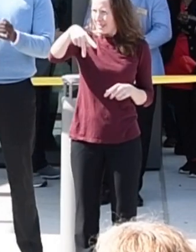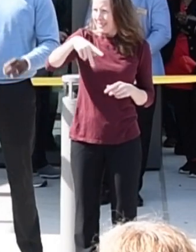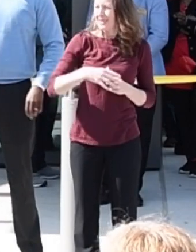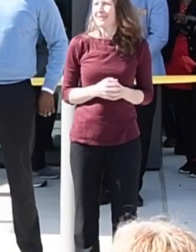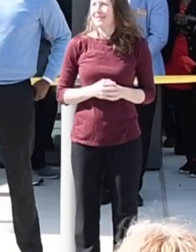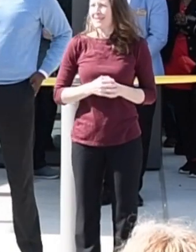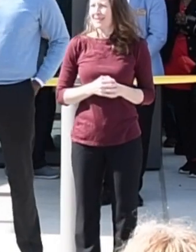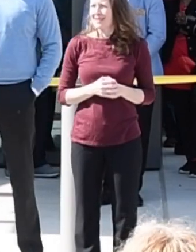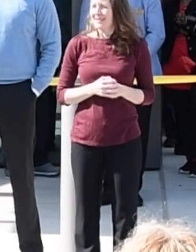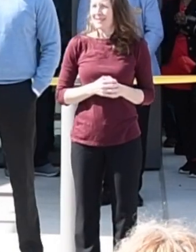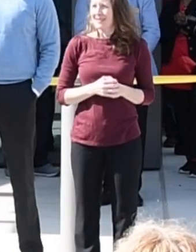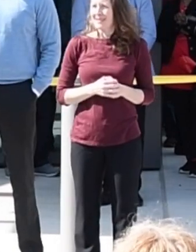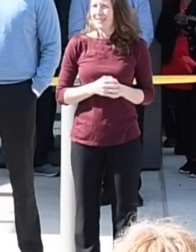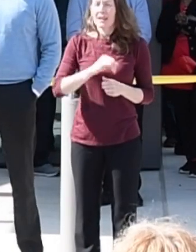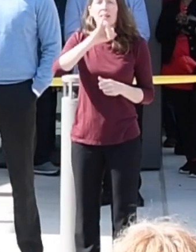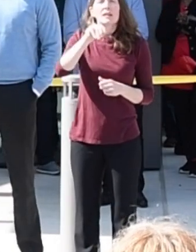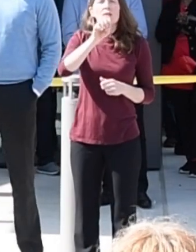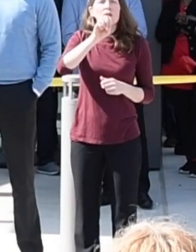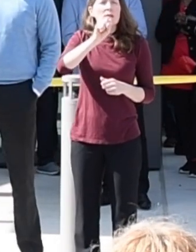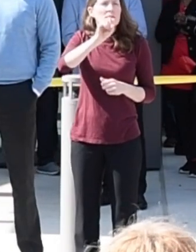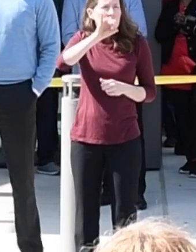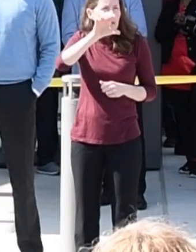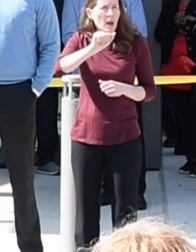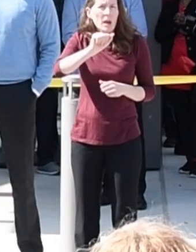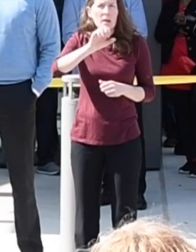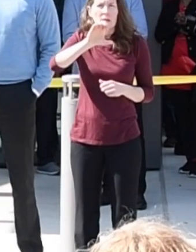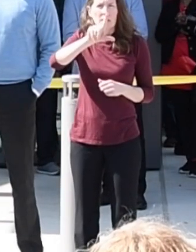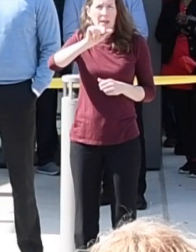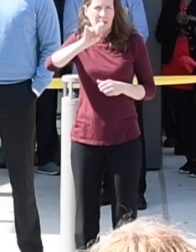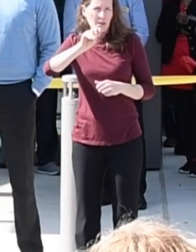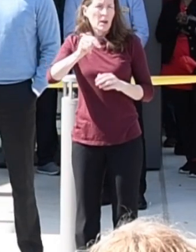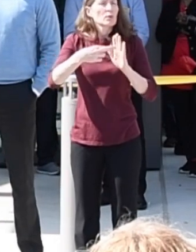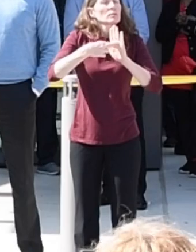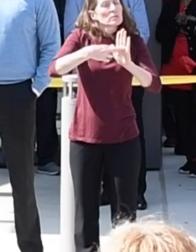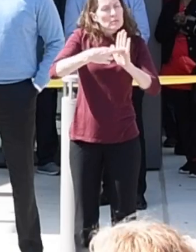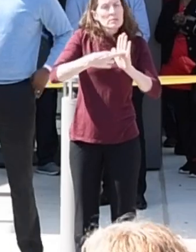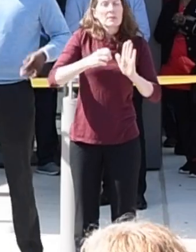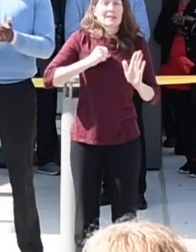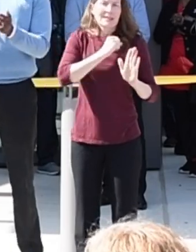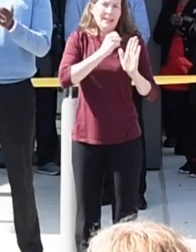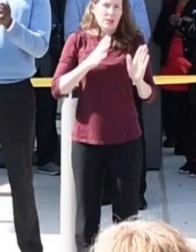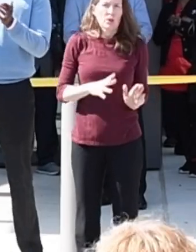We have Jessica Clayton representing Senator Chris Van Hollen.